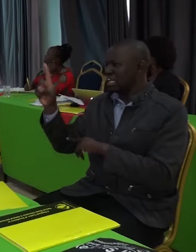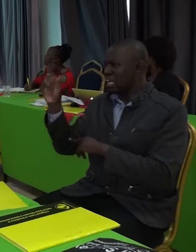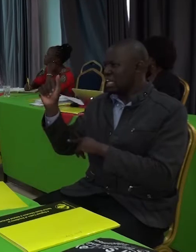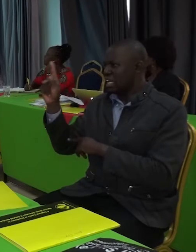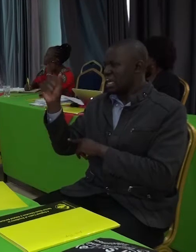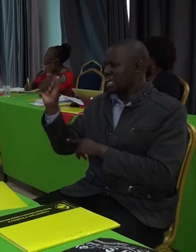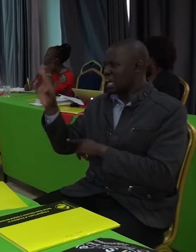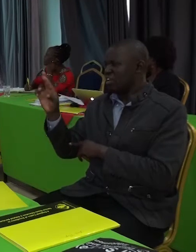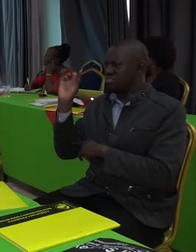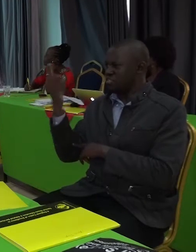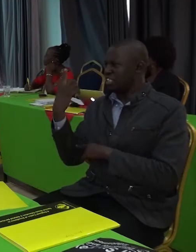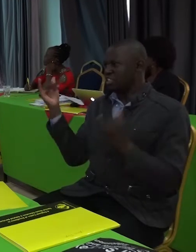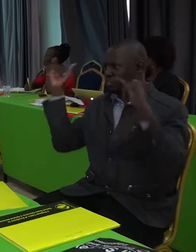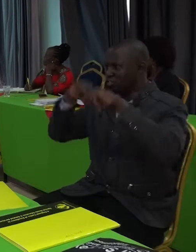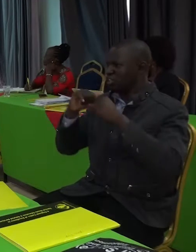Yeah? When was Dakar?